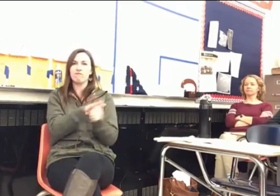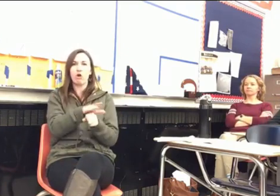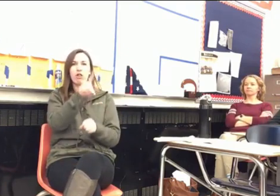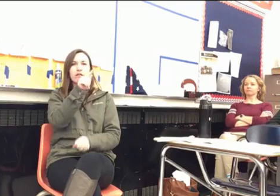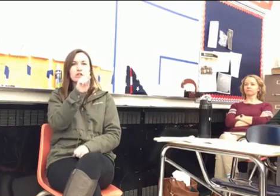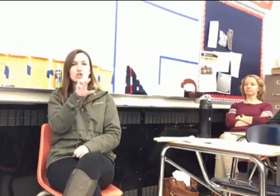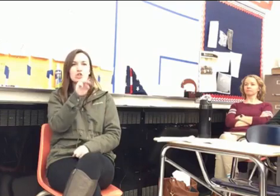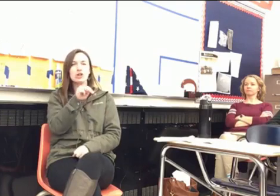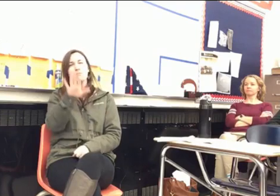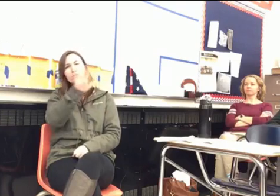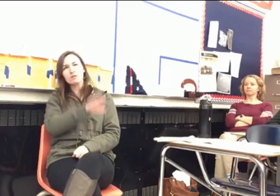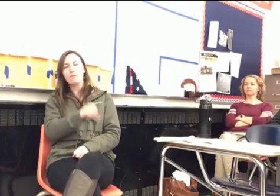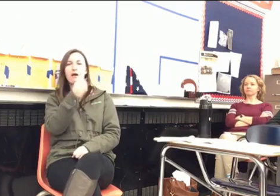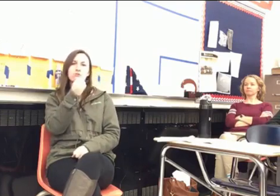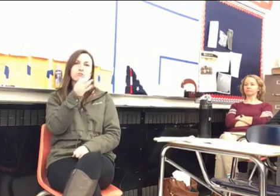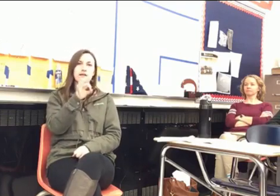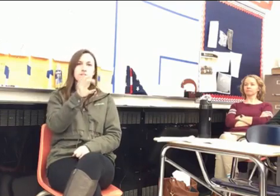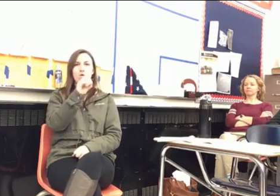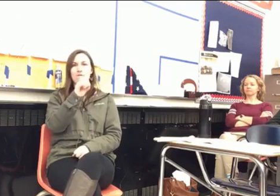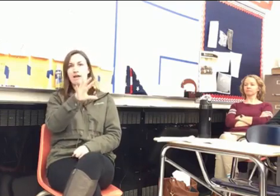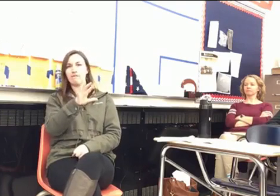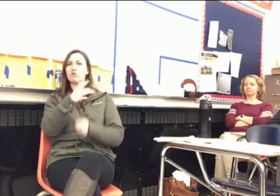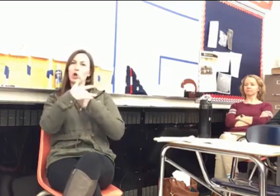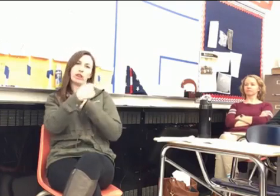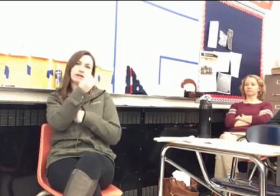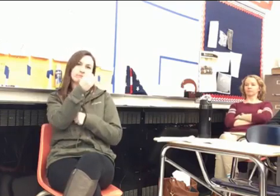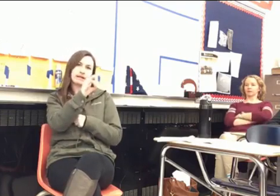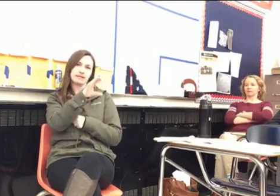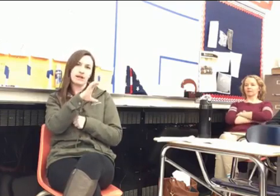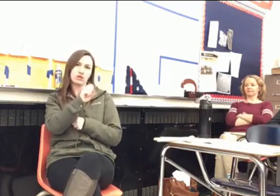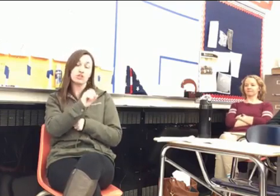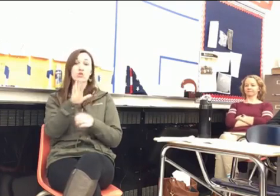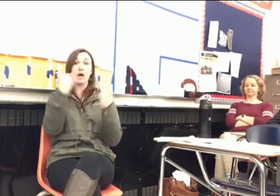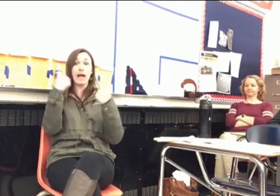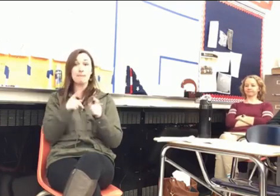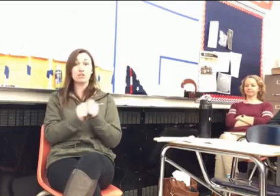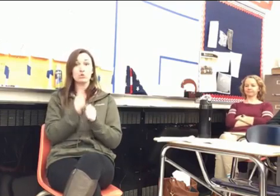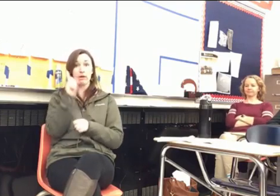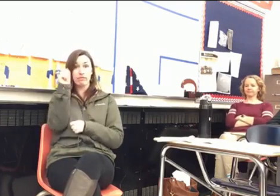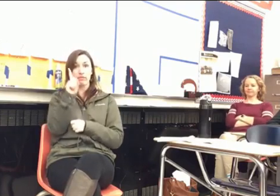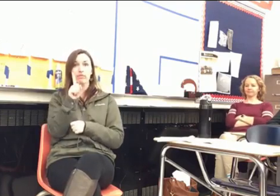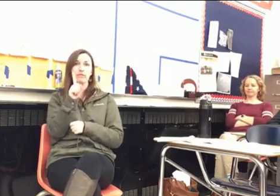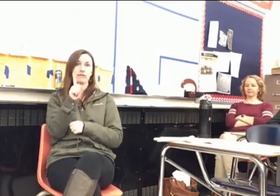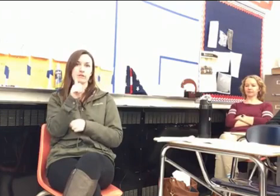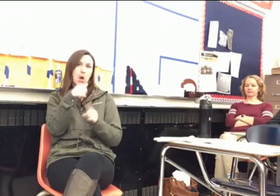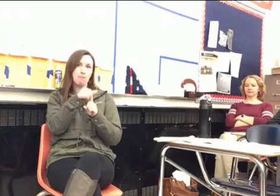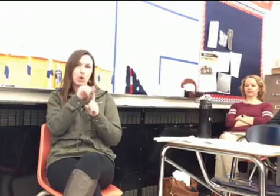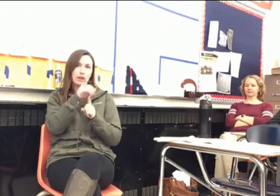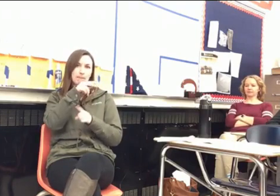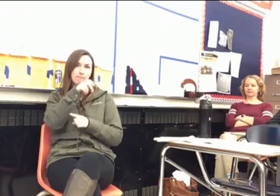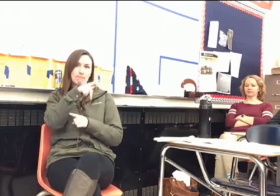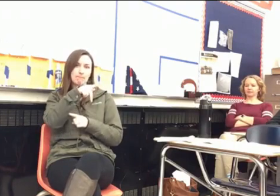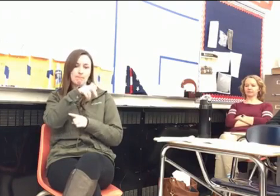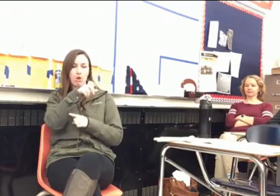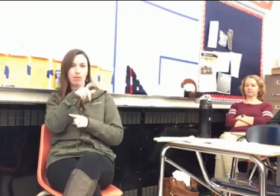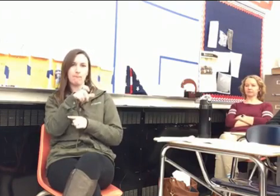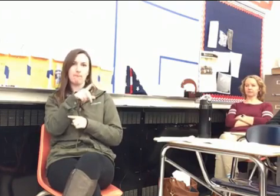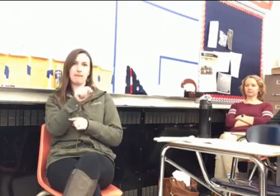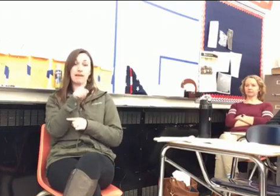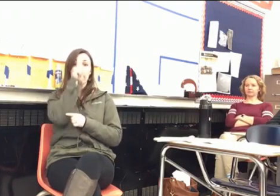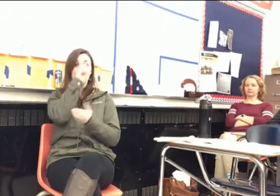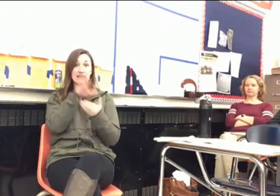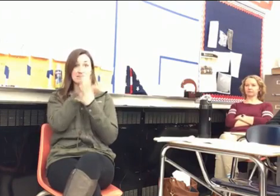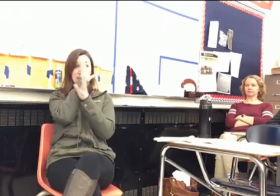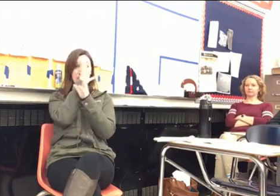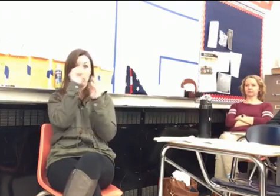about 1905-ish, early 1900s. Now what happens with the bully pulpit is this is basically where he believes that a president